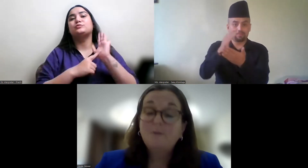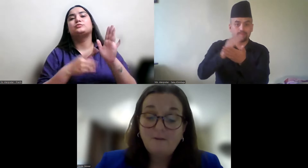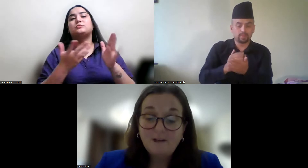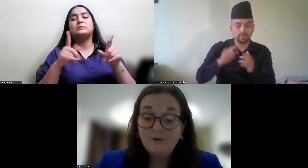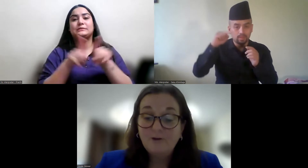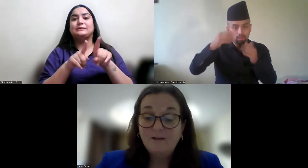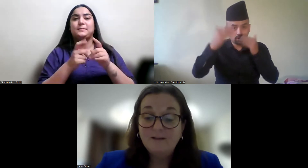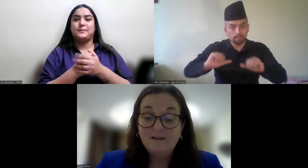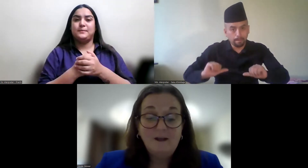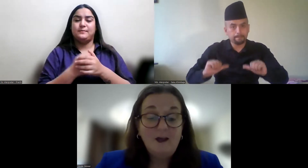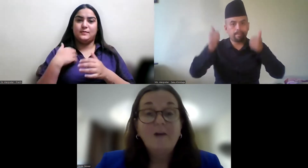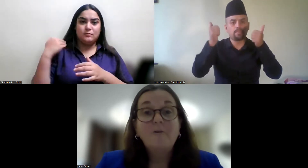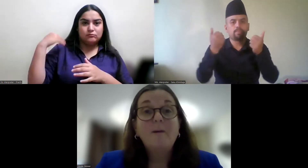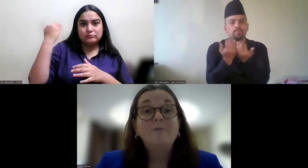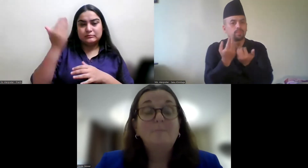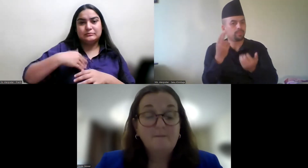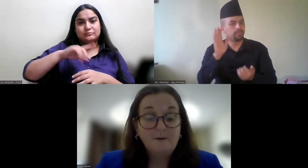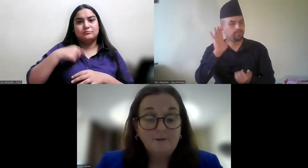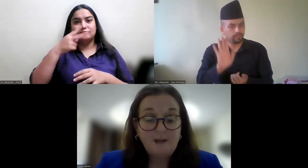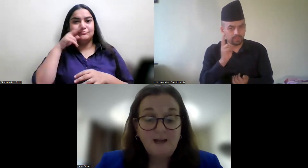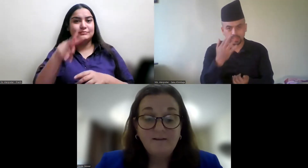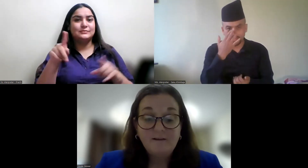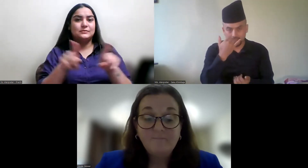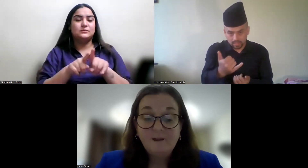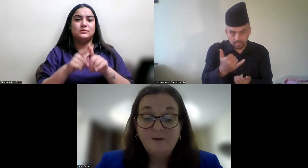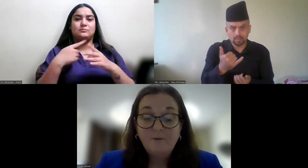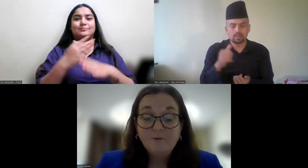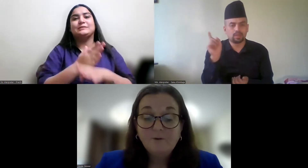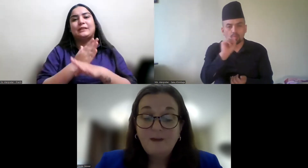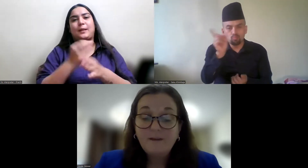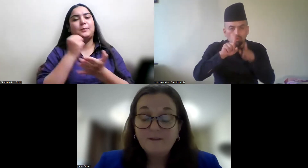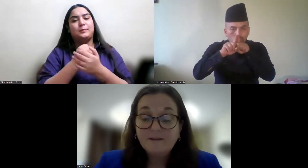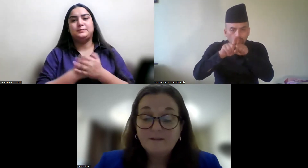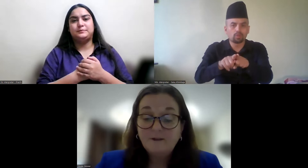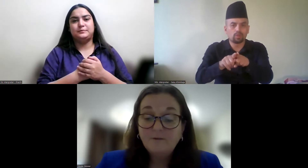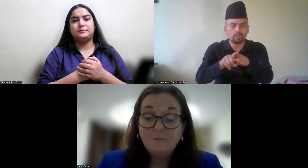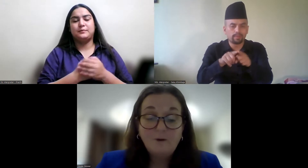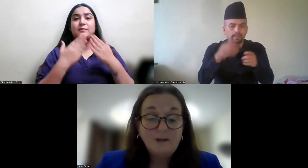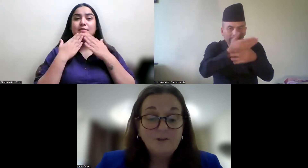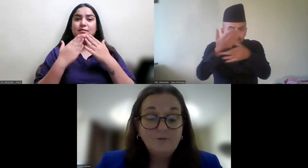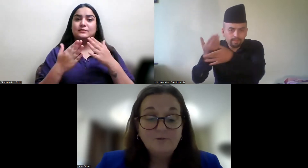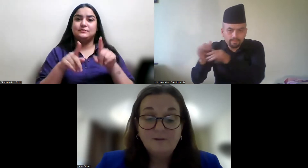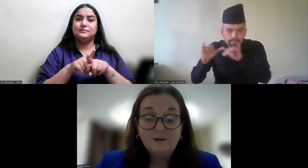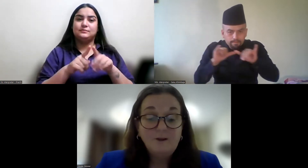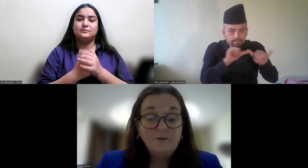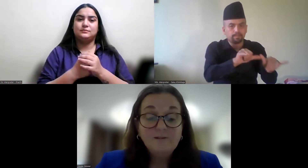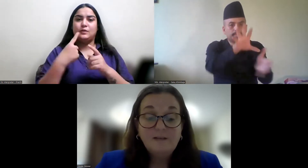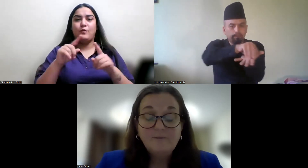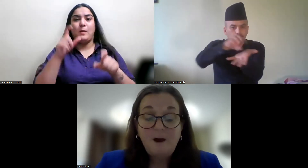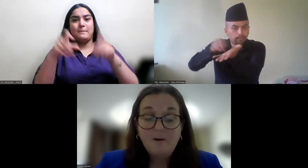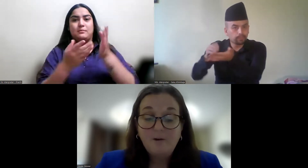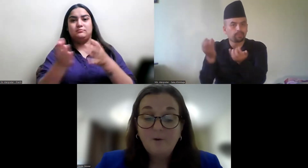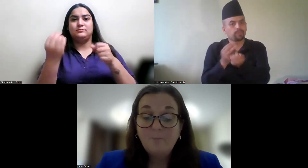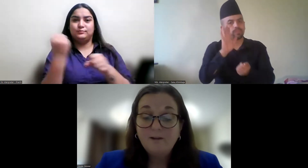so thoroughly documented and are about to be further shared. We also thank the Concern for Working Children,